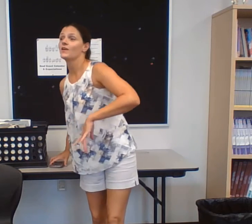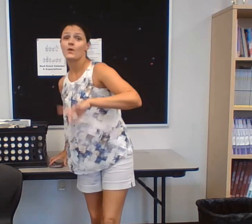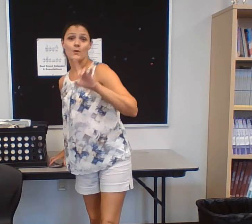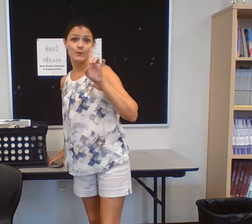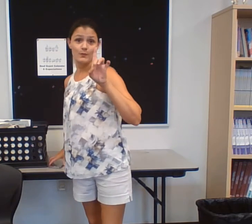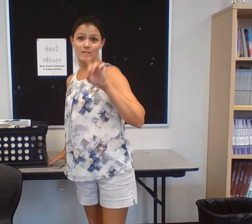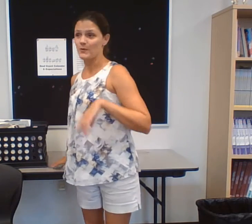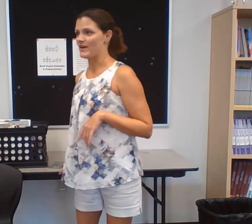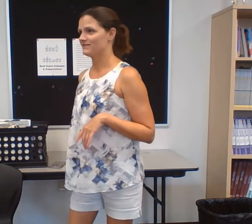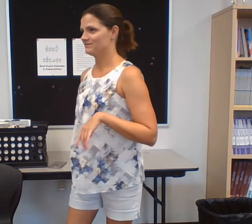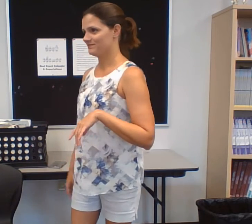One more.